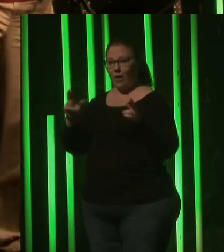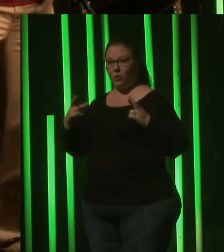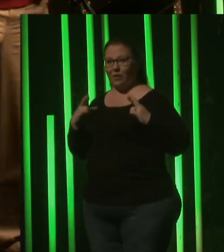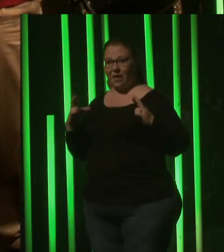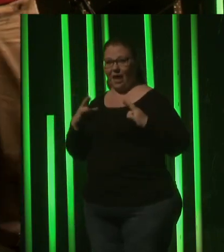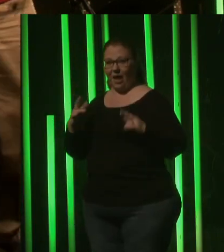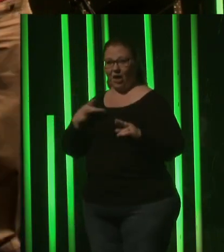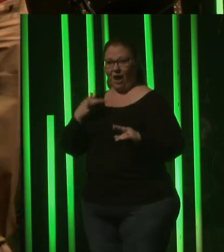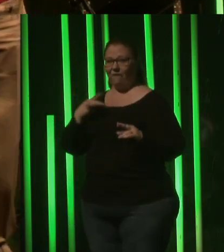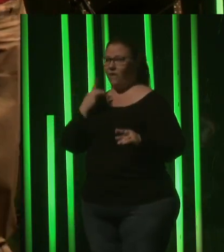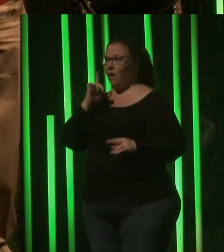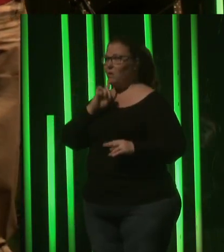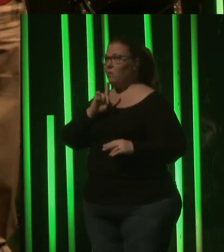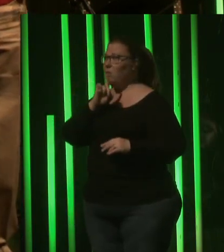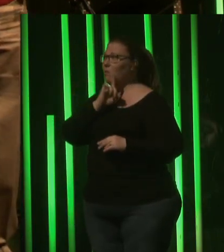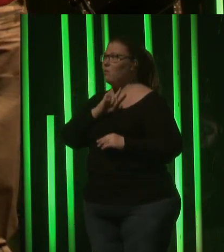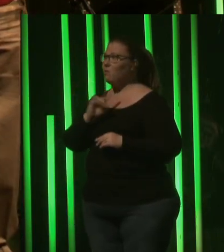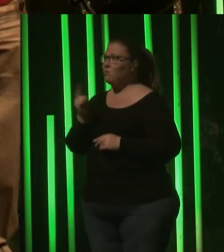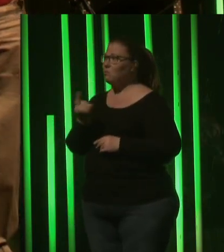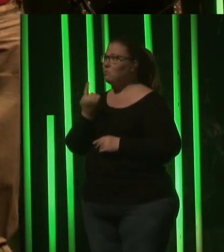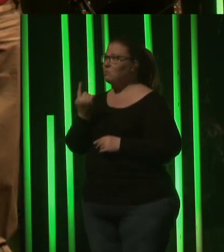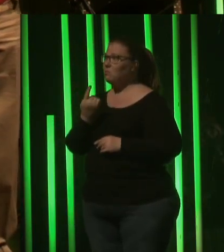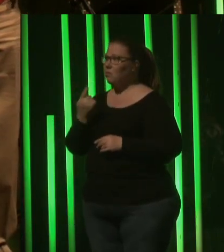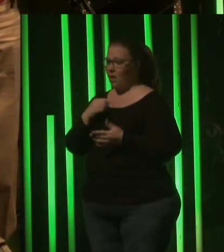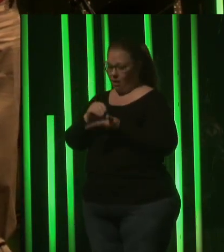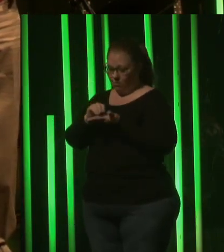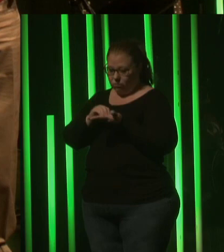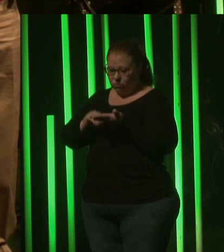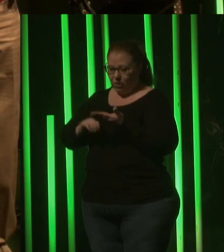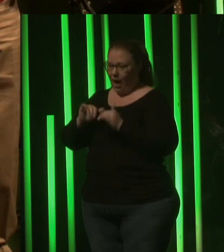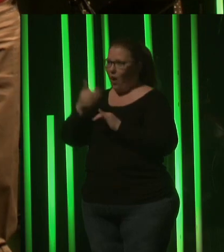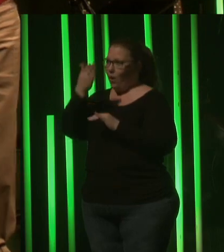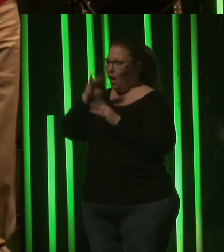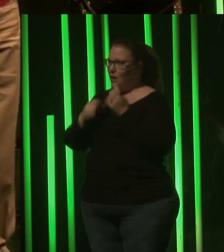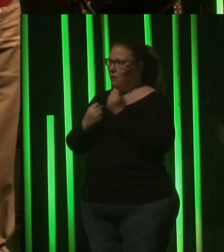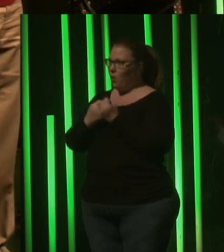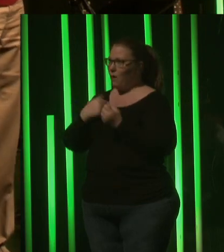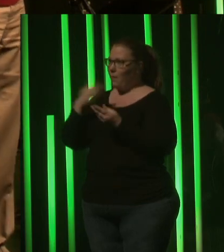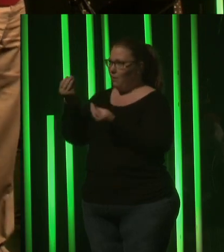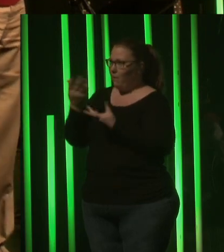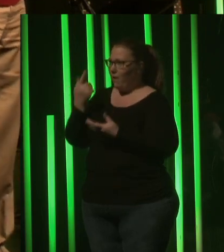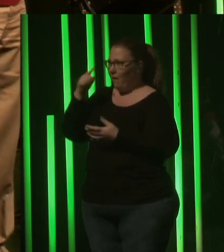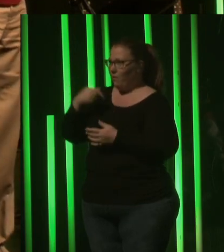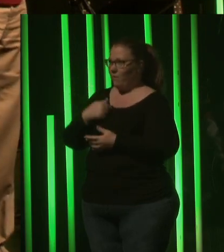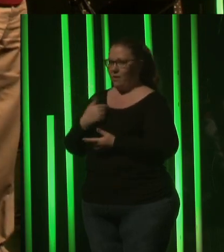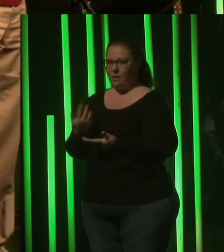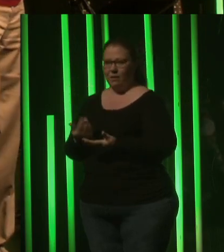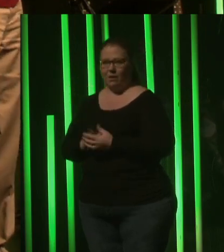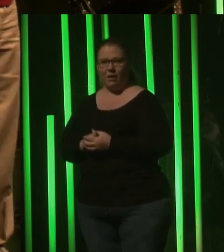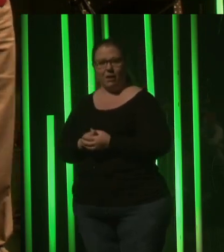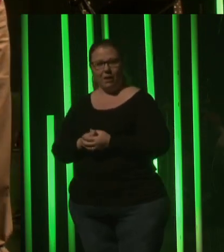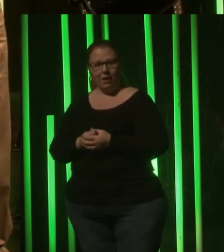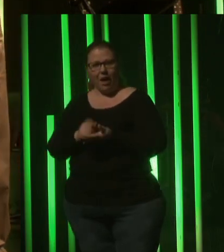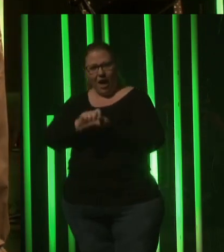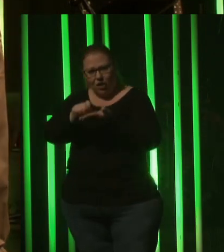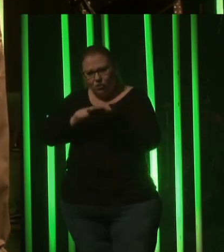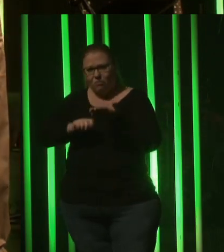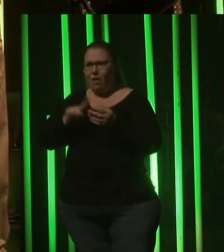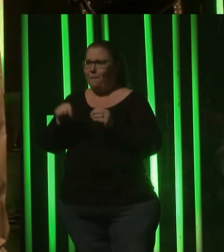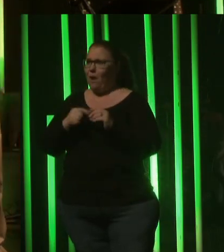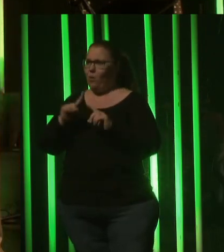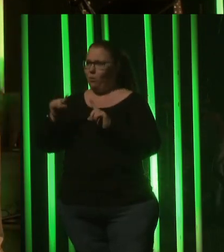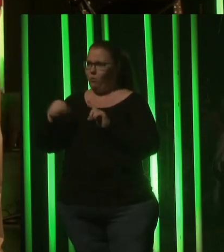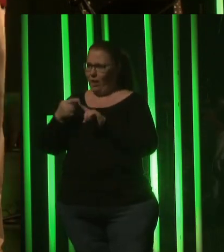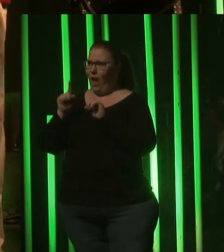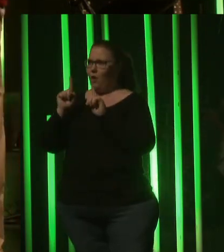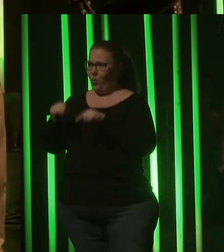I felt all alone. And I journaled how God was with me and how God provided for me. I journaled about when I went to seminary